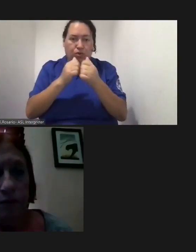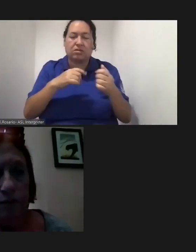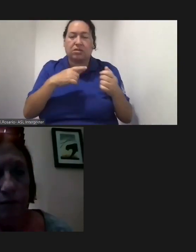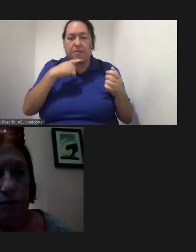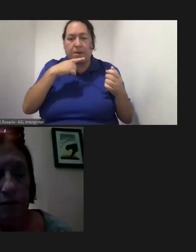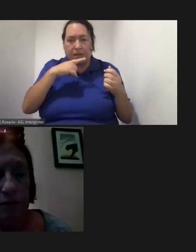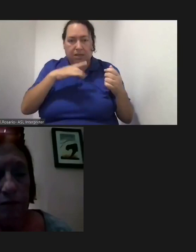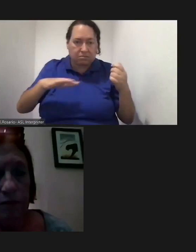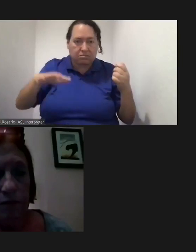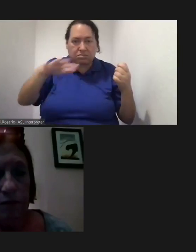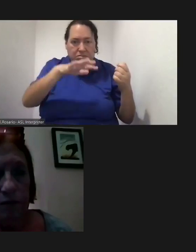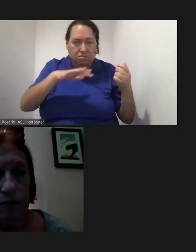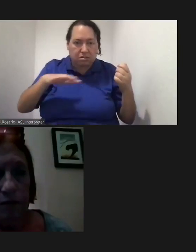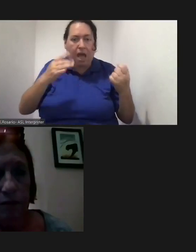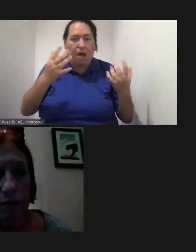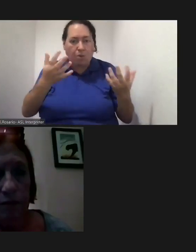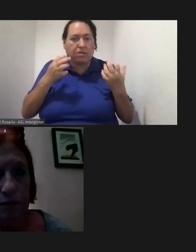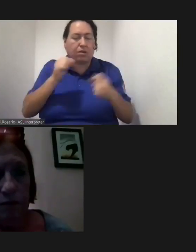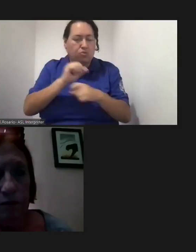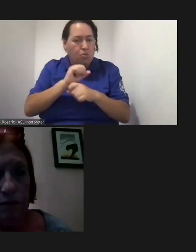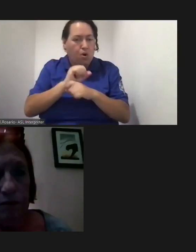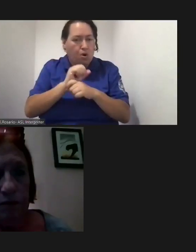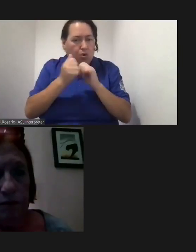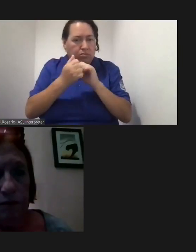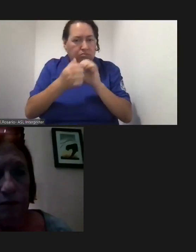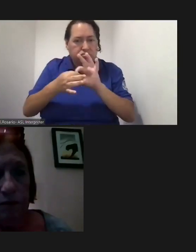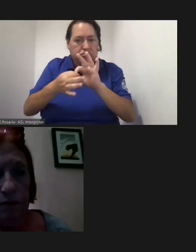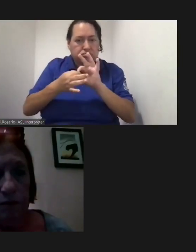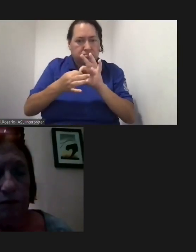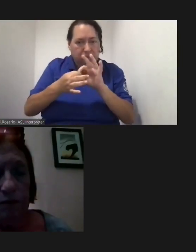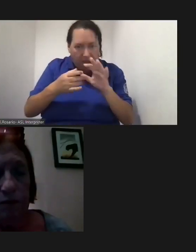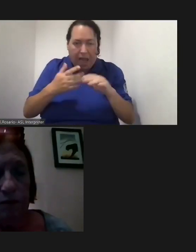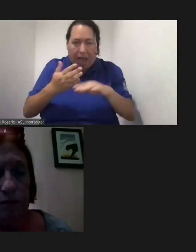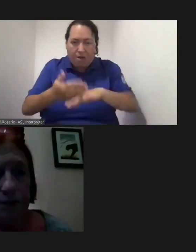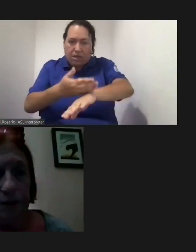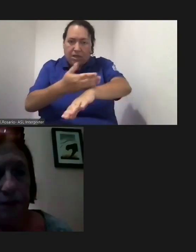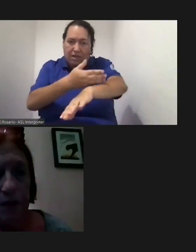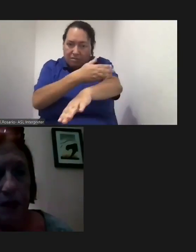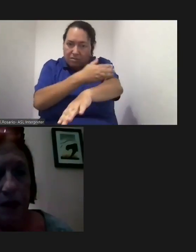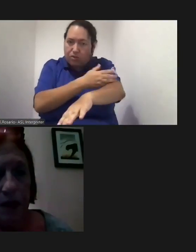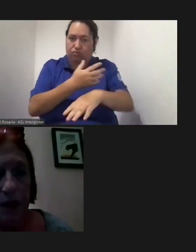prevent it from any more increases.